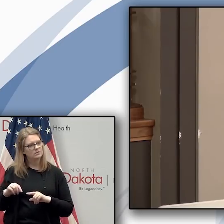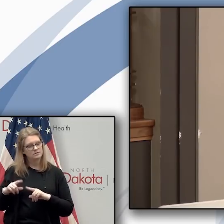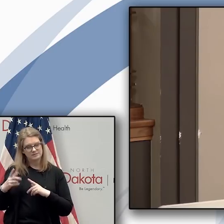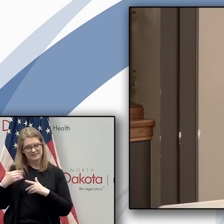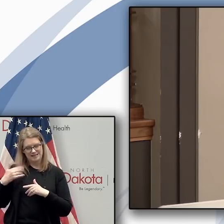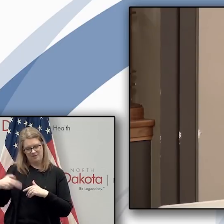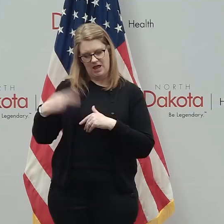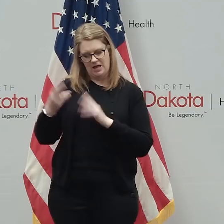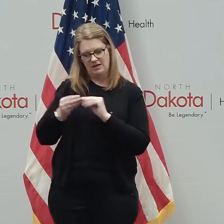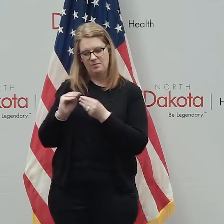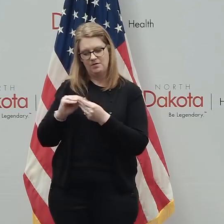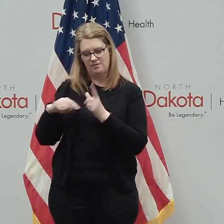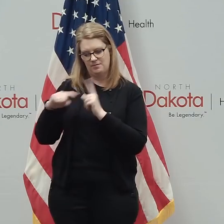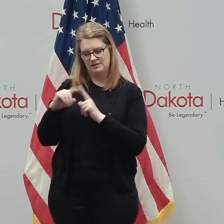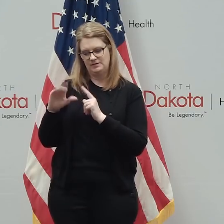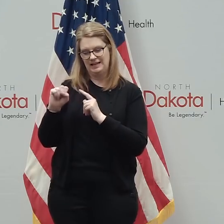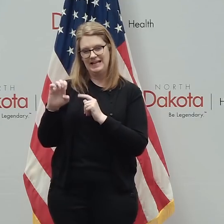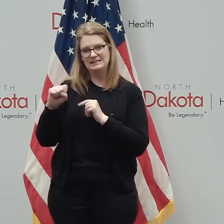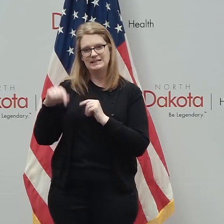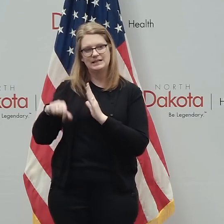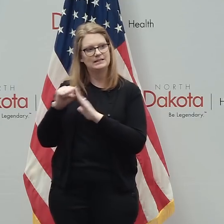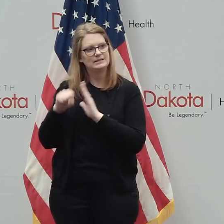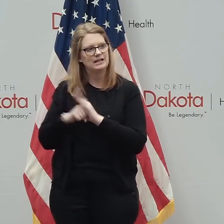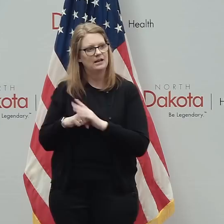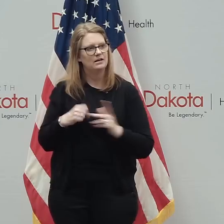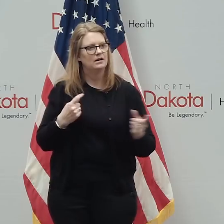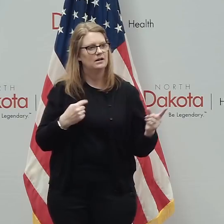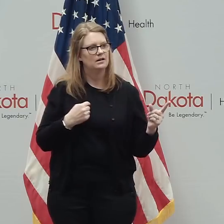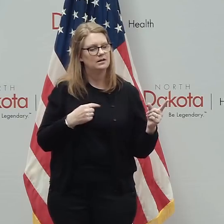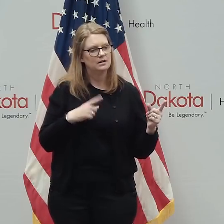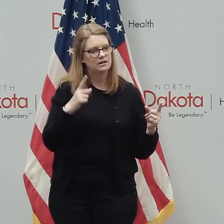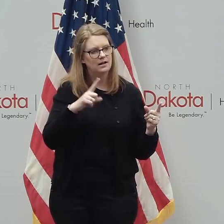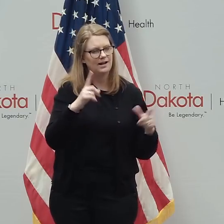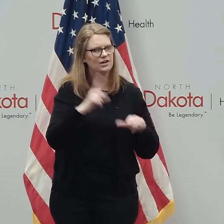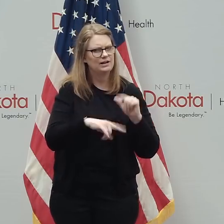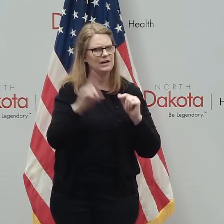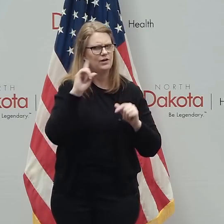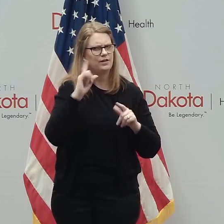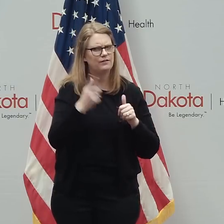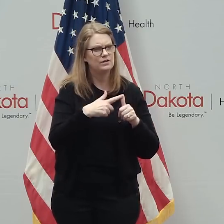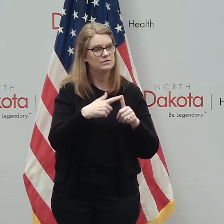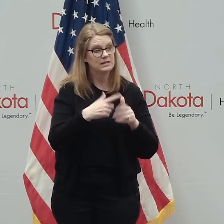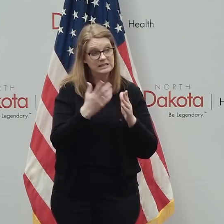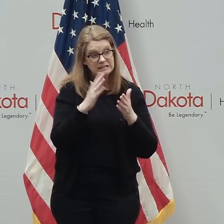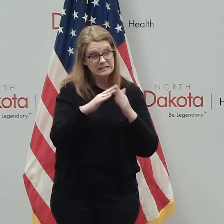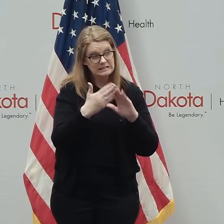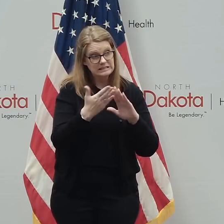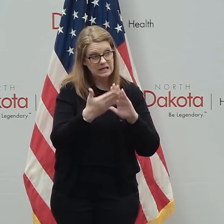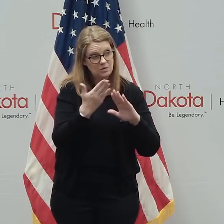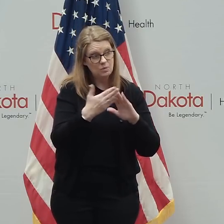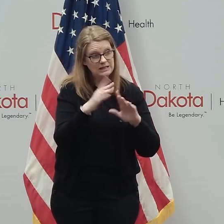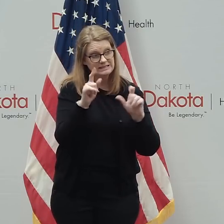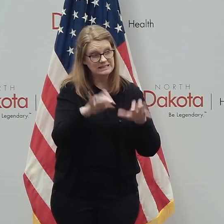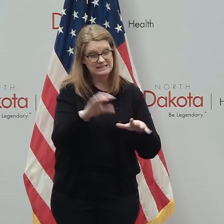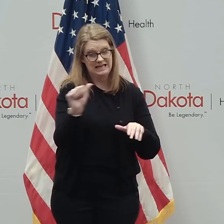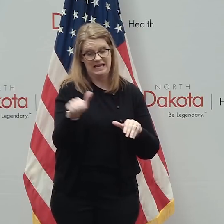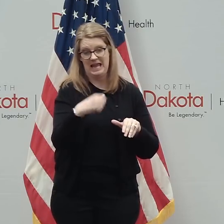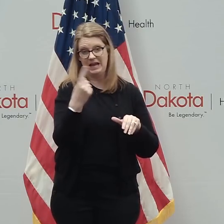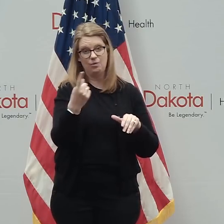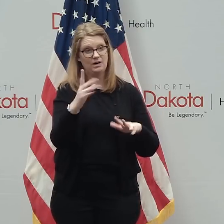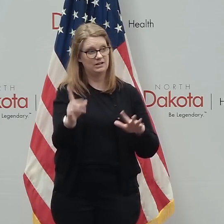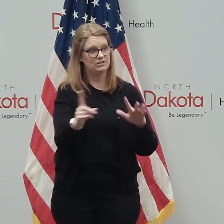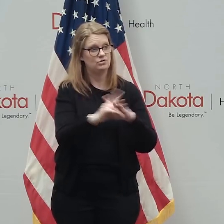state. And I couldn't quite hear the first part of that, but was it it's a city-run testing where anyone, regardless of whether